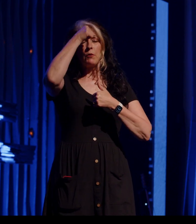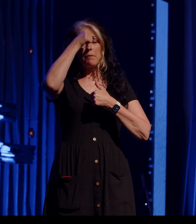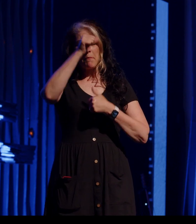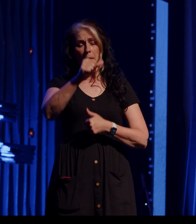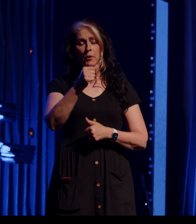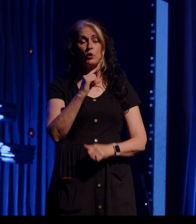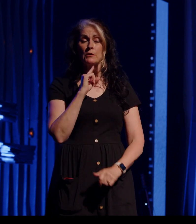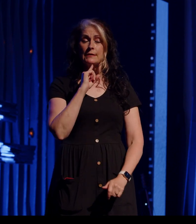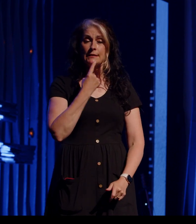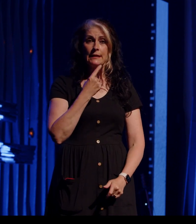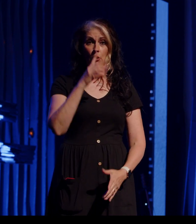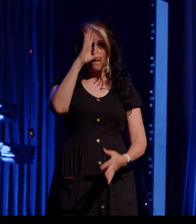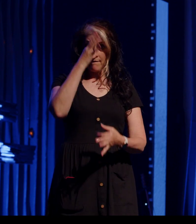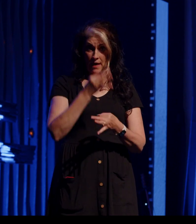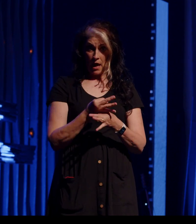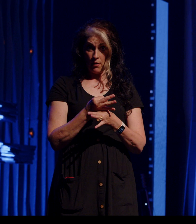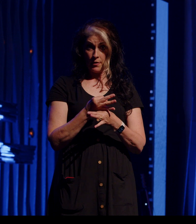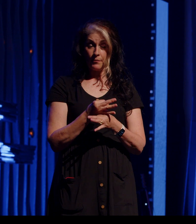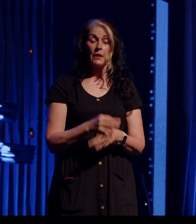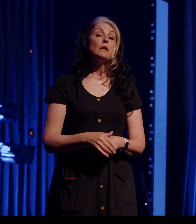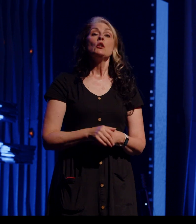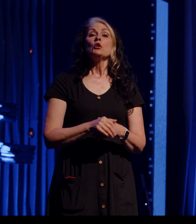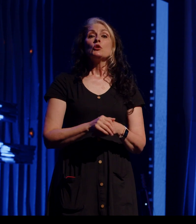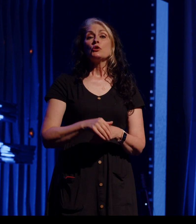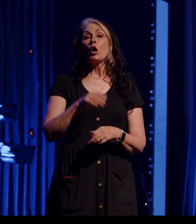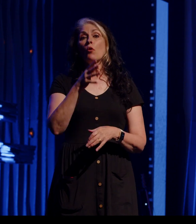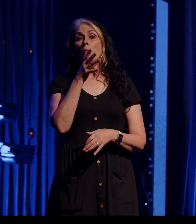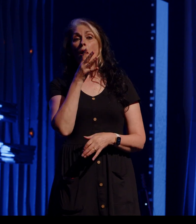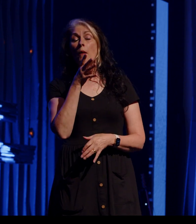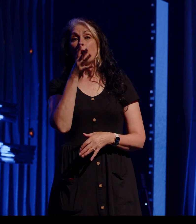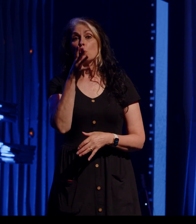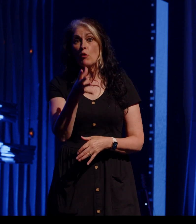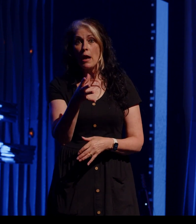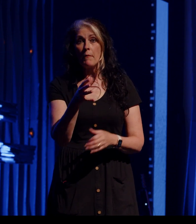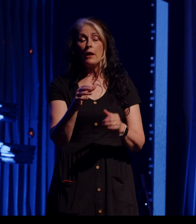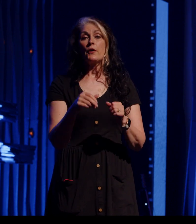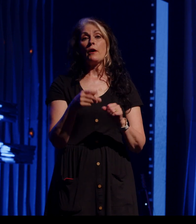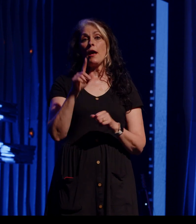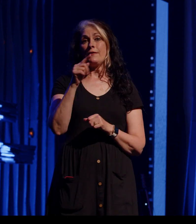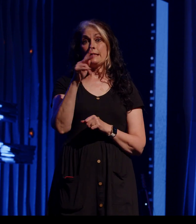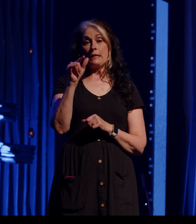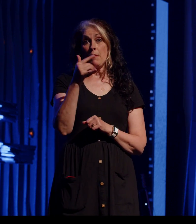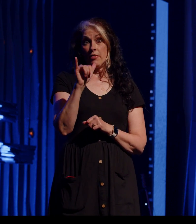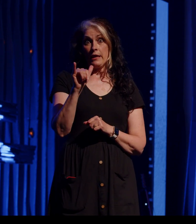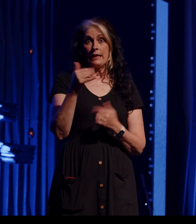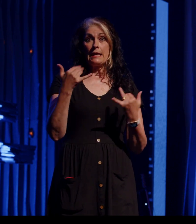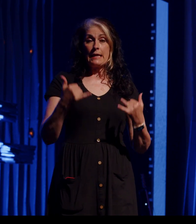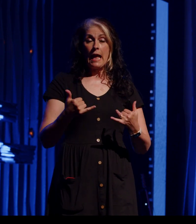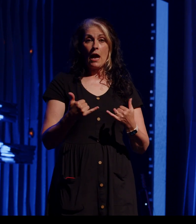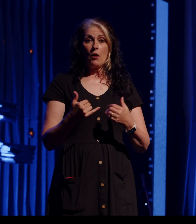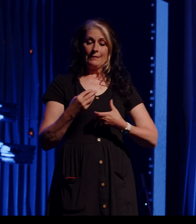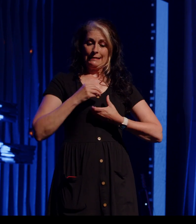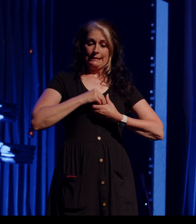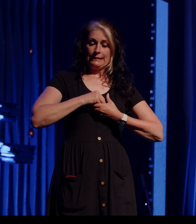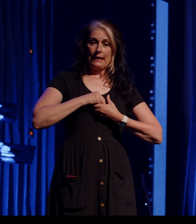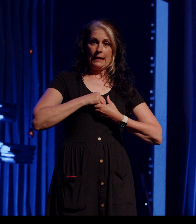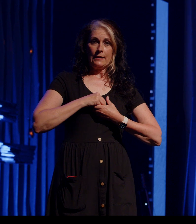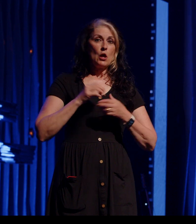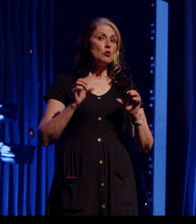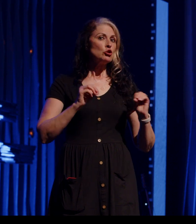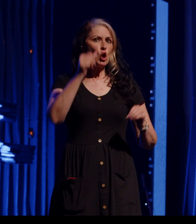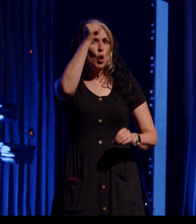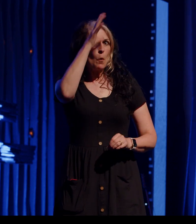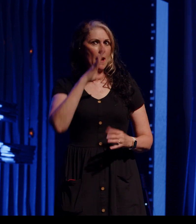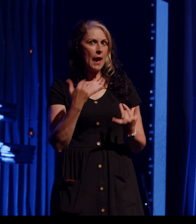faith, which first lived in your grandmother Lois and in your mother Eunice, and I'm persuaded now lives in you also. No man present in the